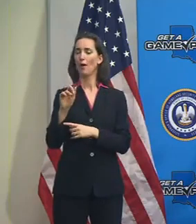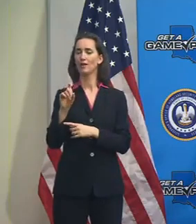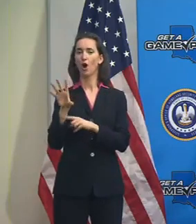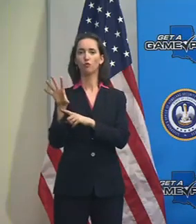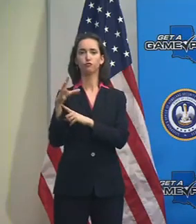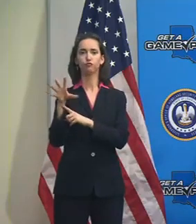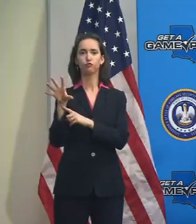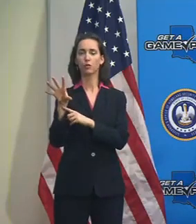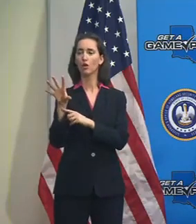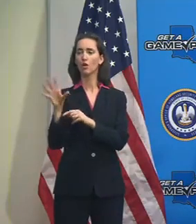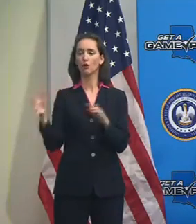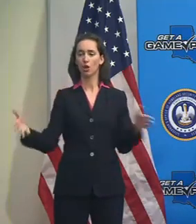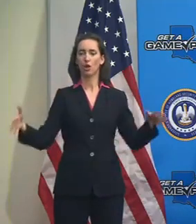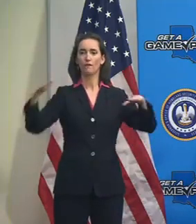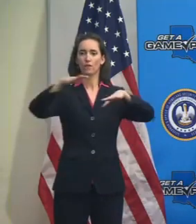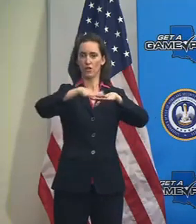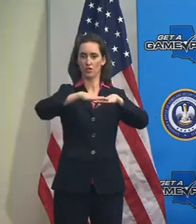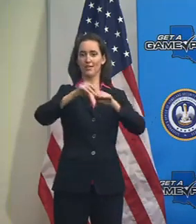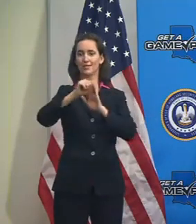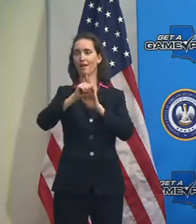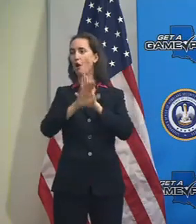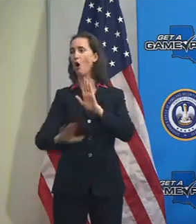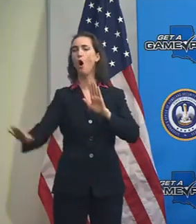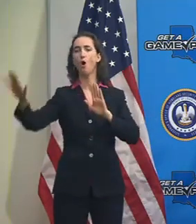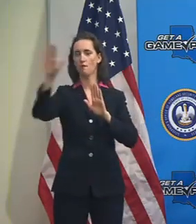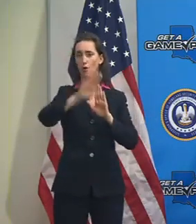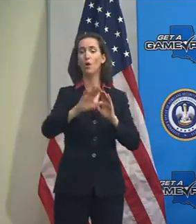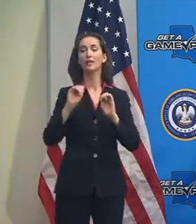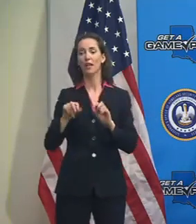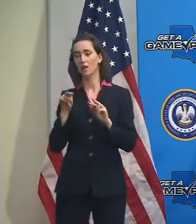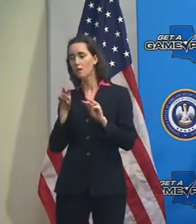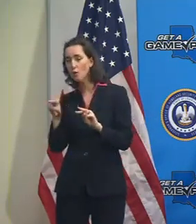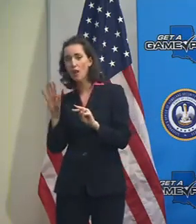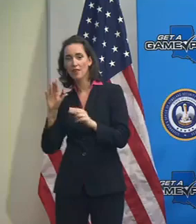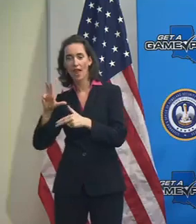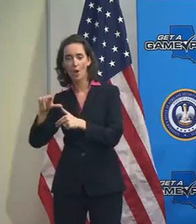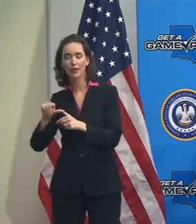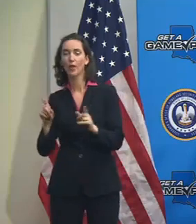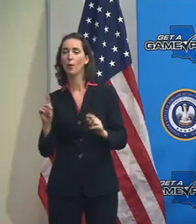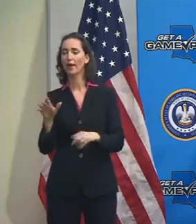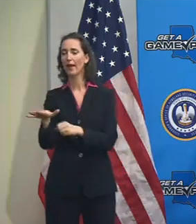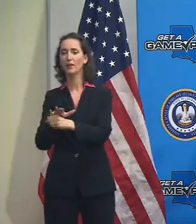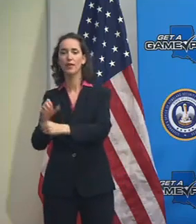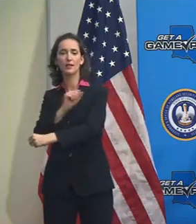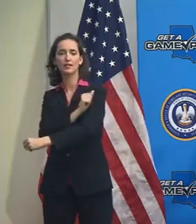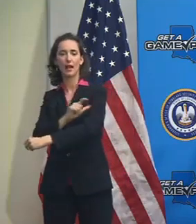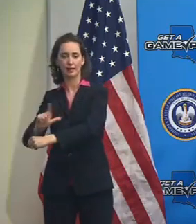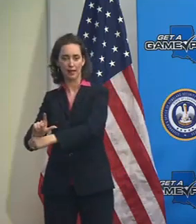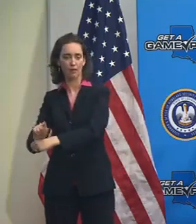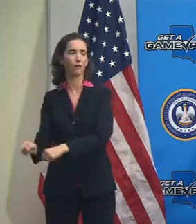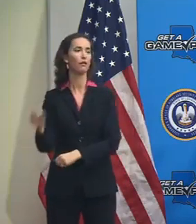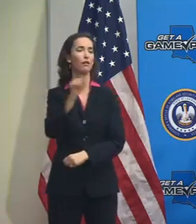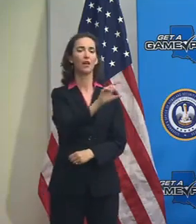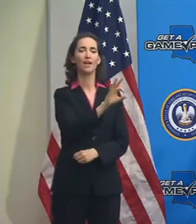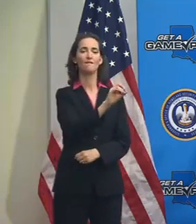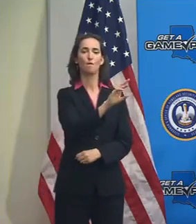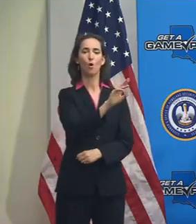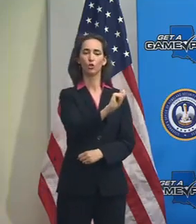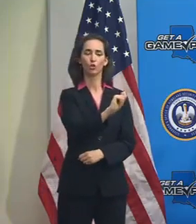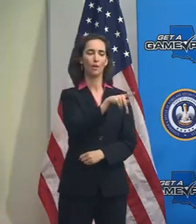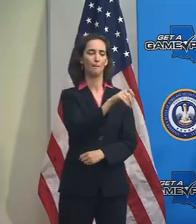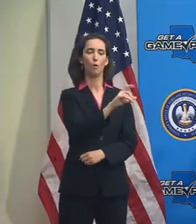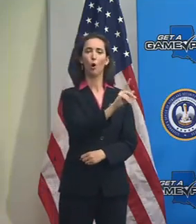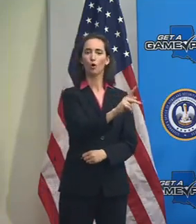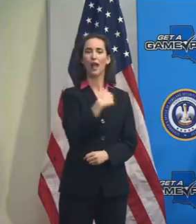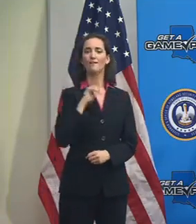so there's ways to still be able to track this using the radar that's in Slidell. We have the one in Fort Polk, and so we have